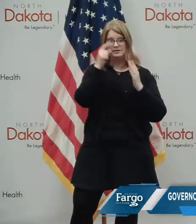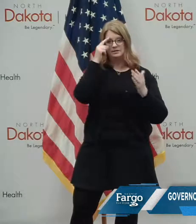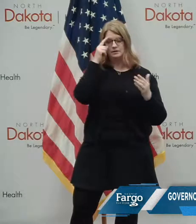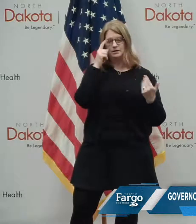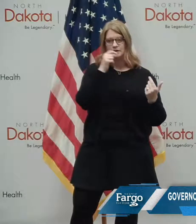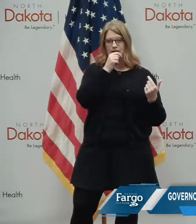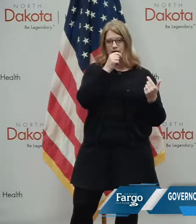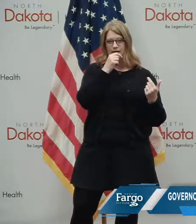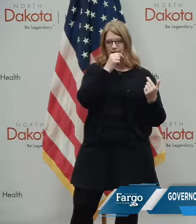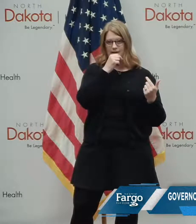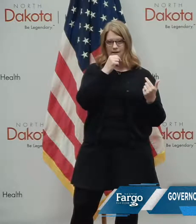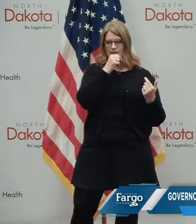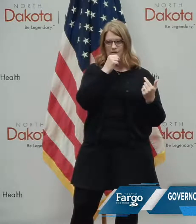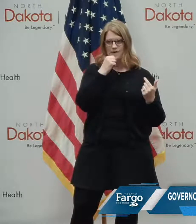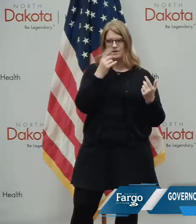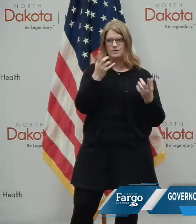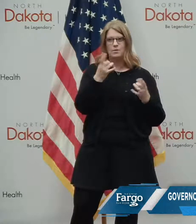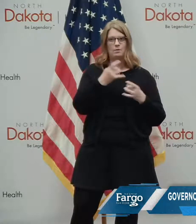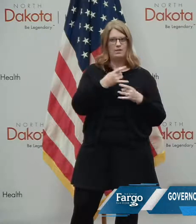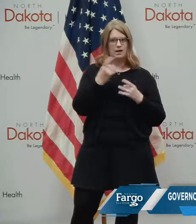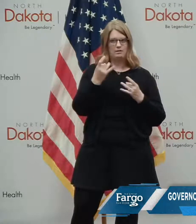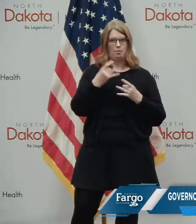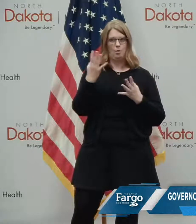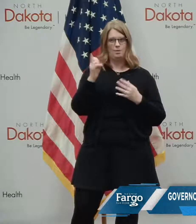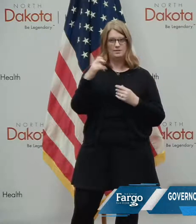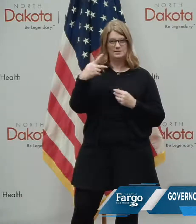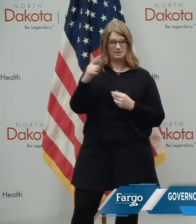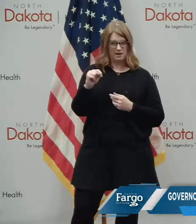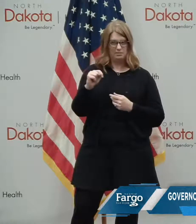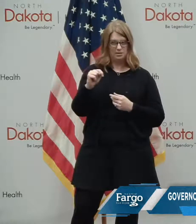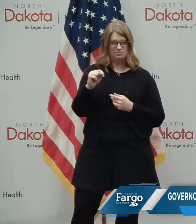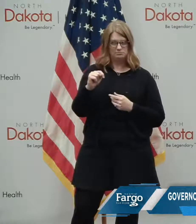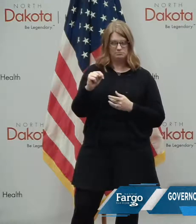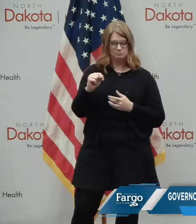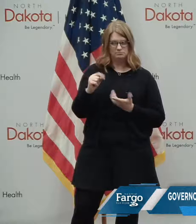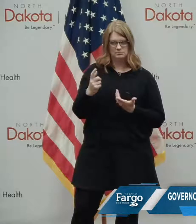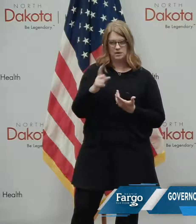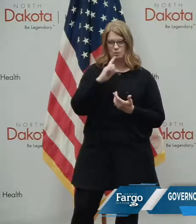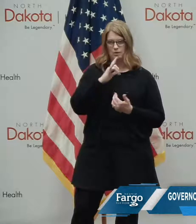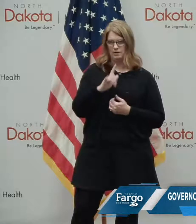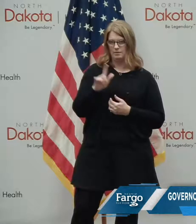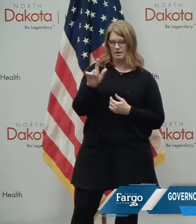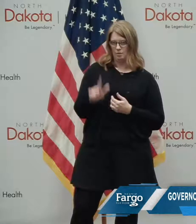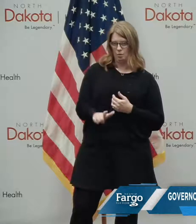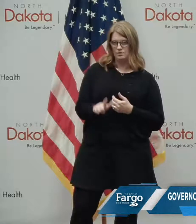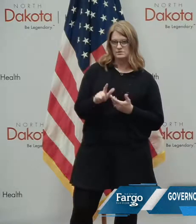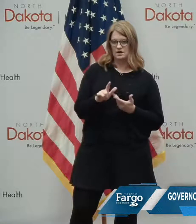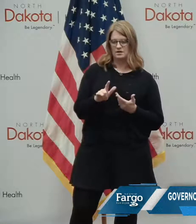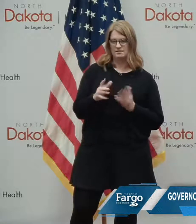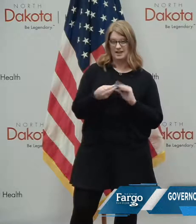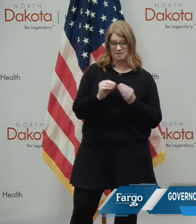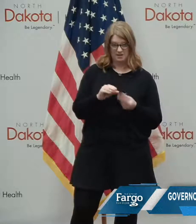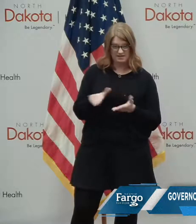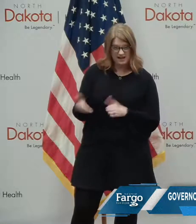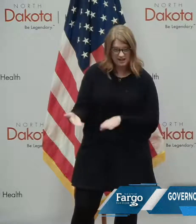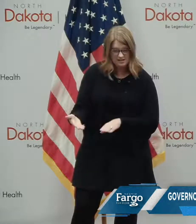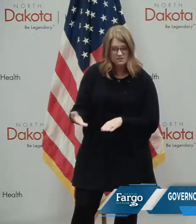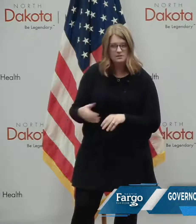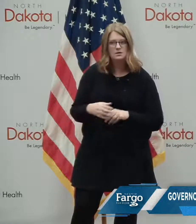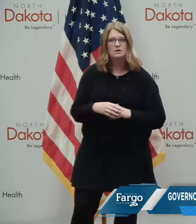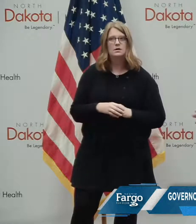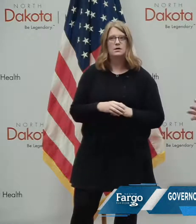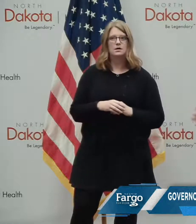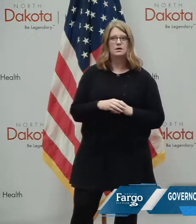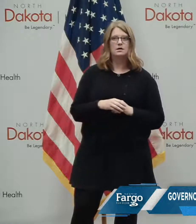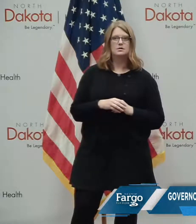our, you know, horrible September, we've been among the lowest on fatality rate. We've got you know, better than